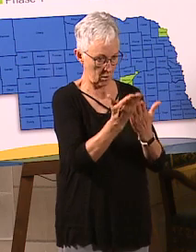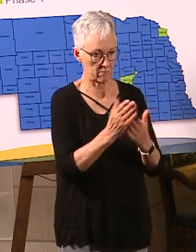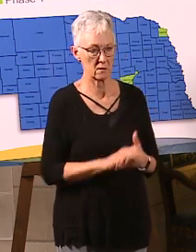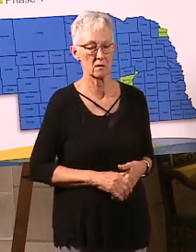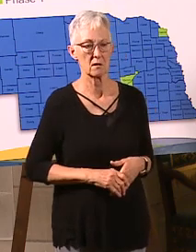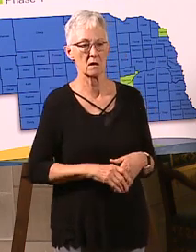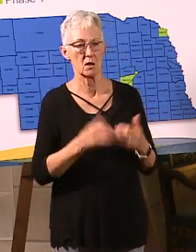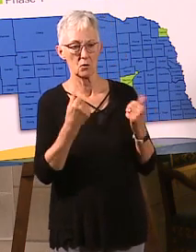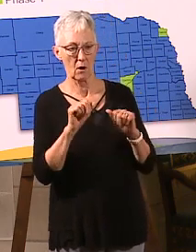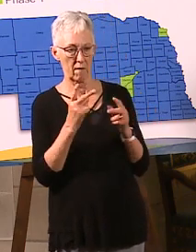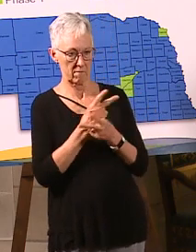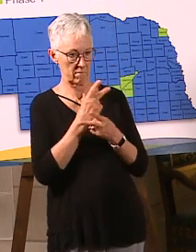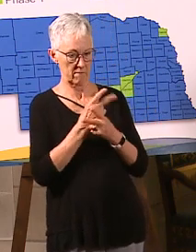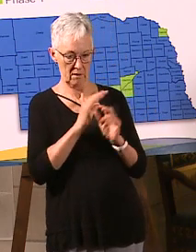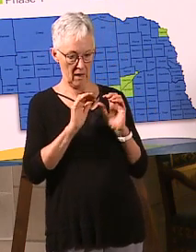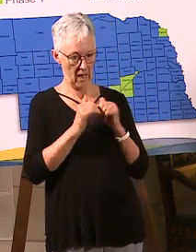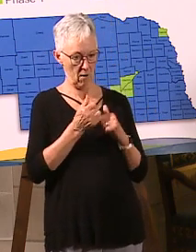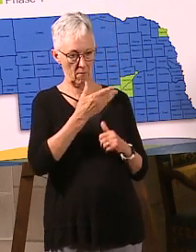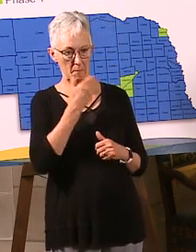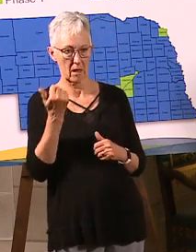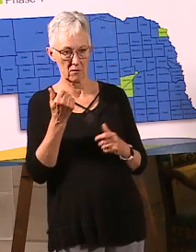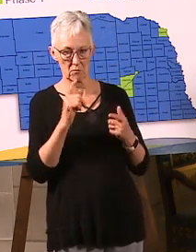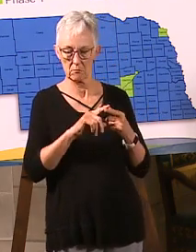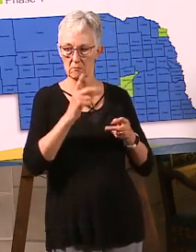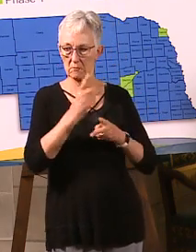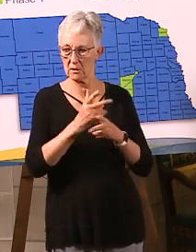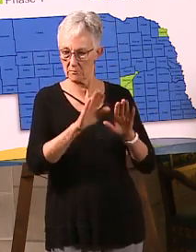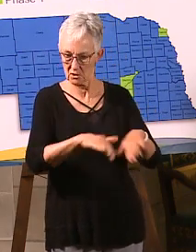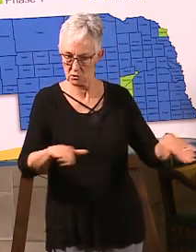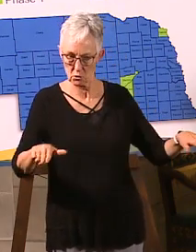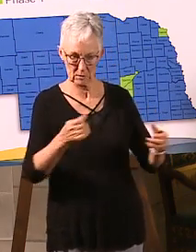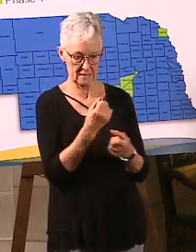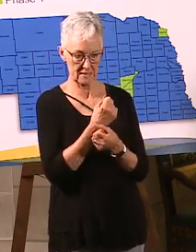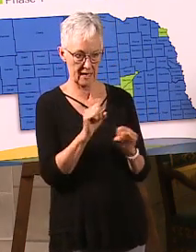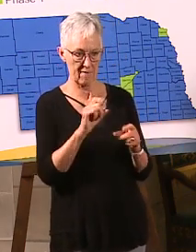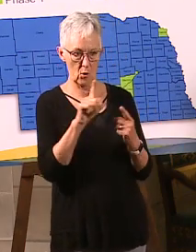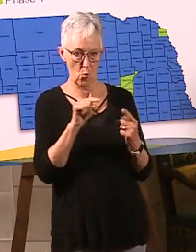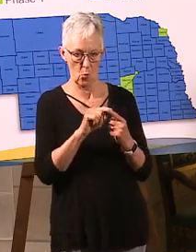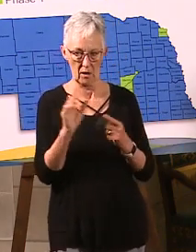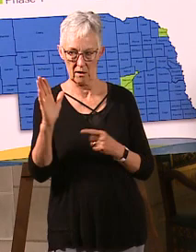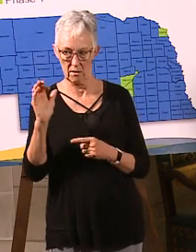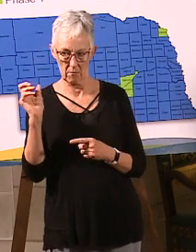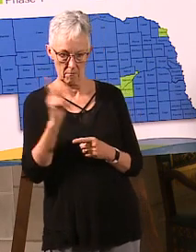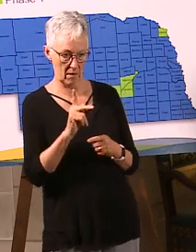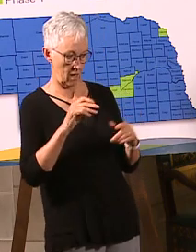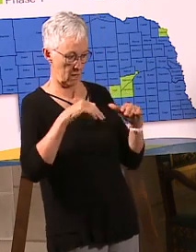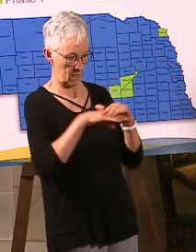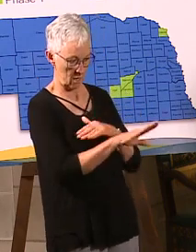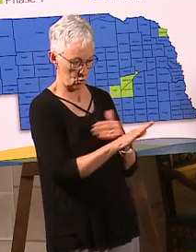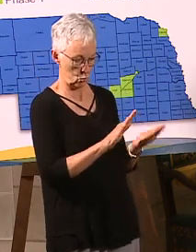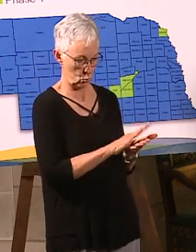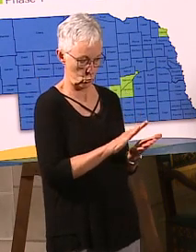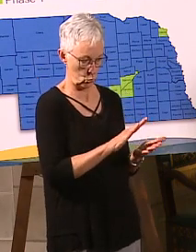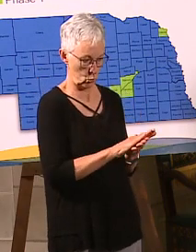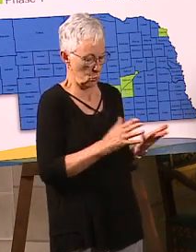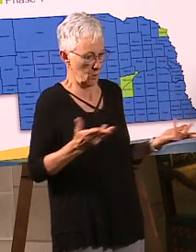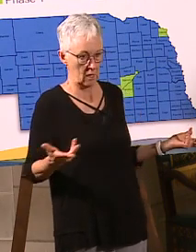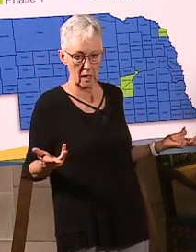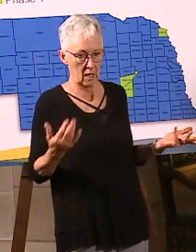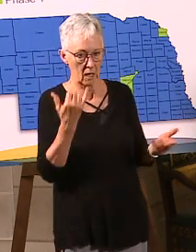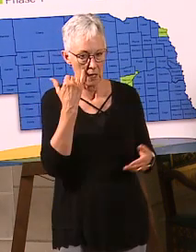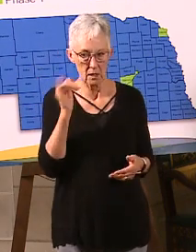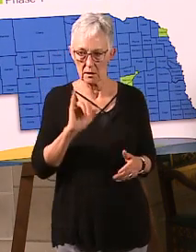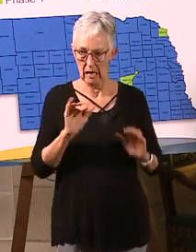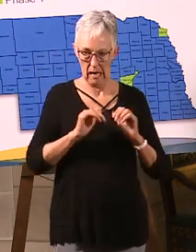difference of keeping students safe in a school environment, looking at the protocols. How do you know when it's safe in a community, and how do we kind